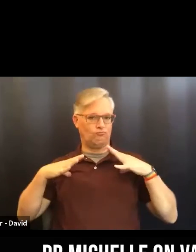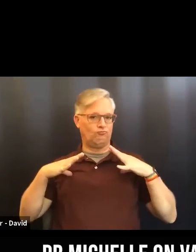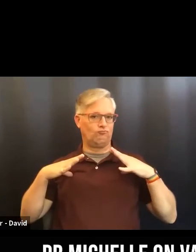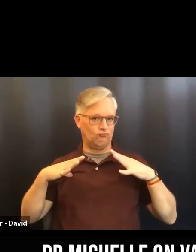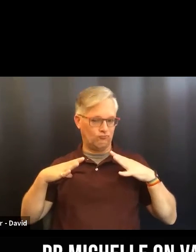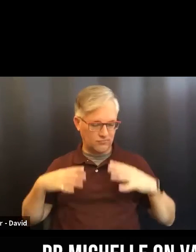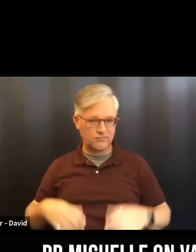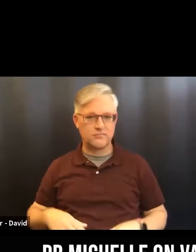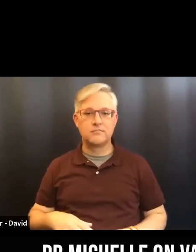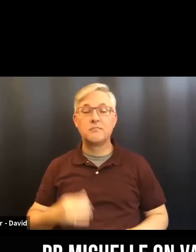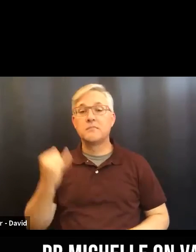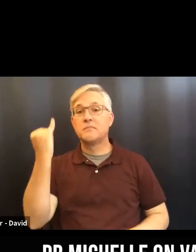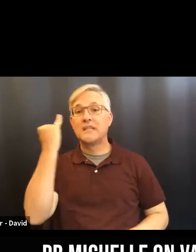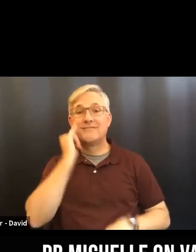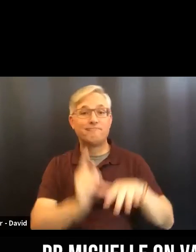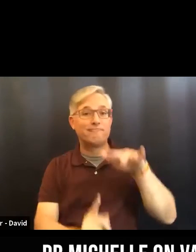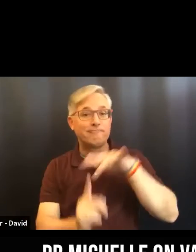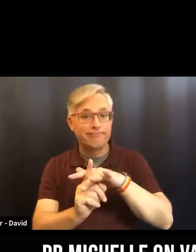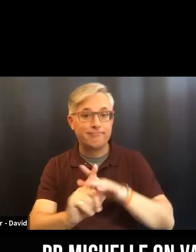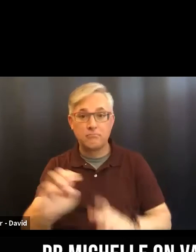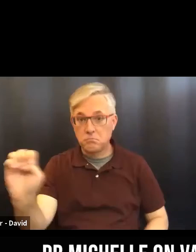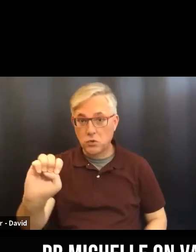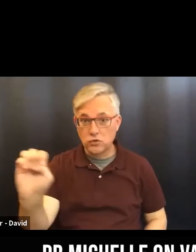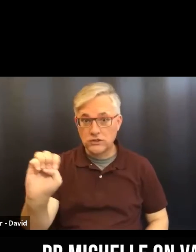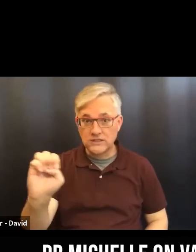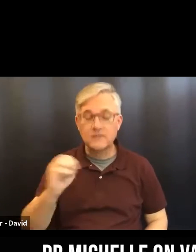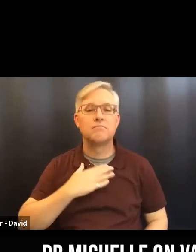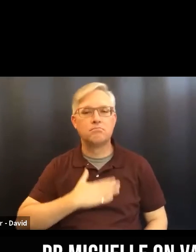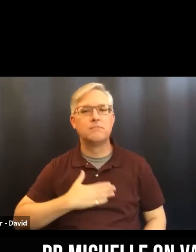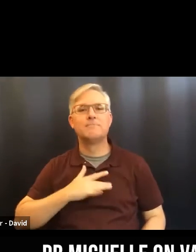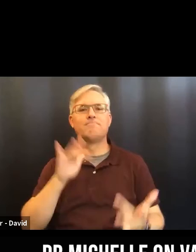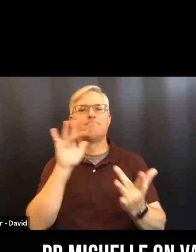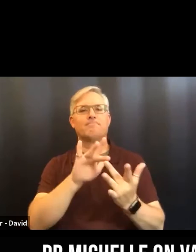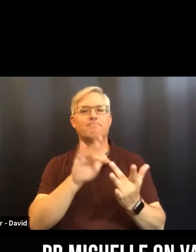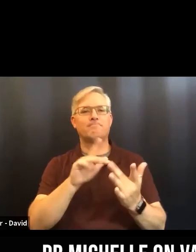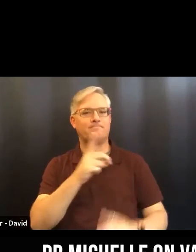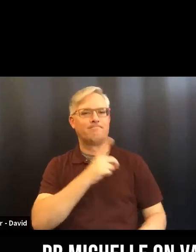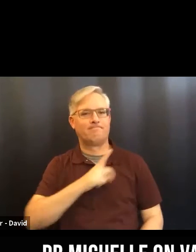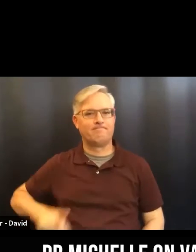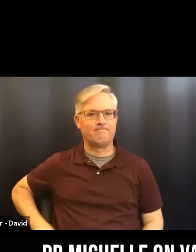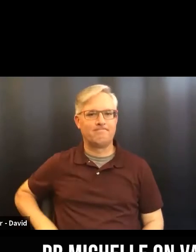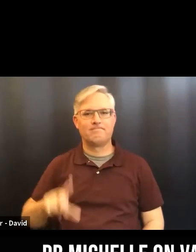there are any emergencies, please contact Deacon Dorothy.